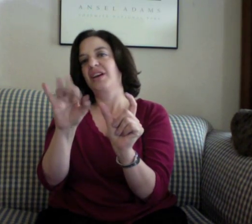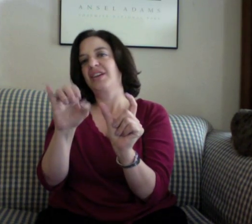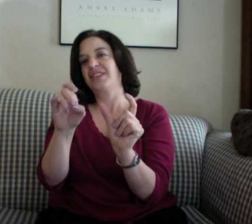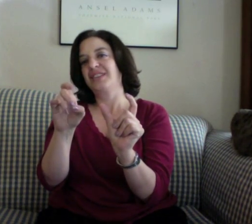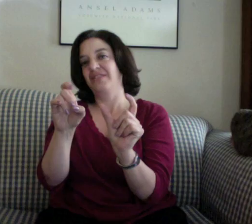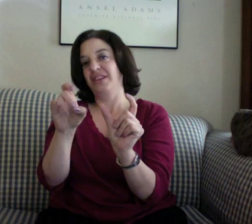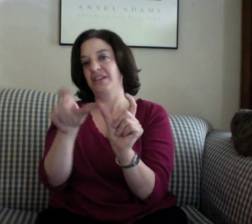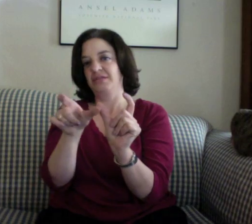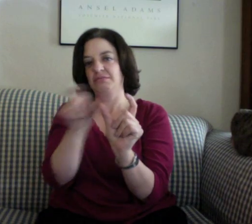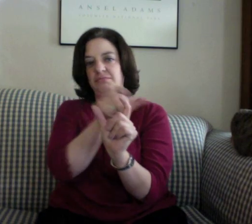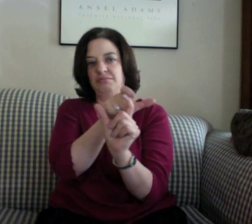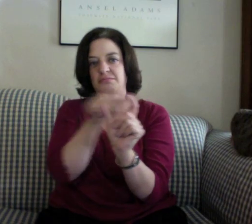suffix onto the back,